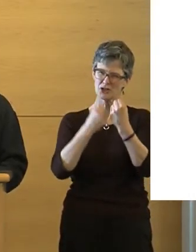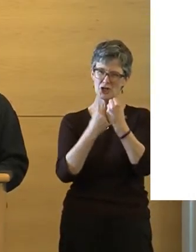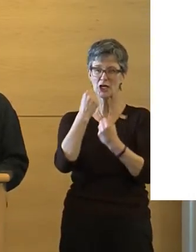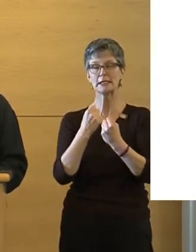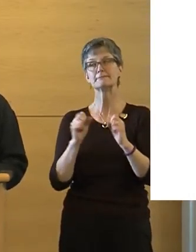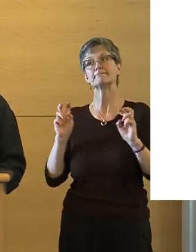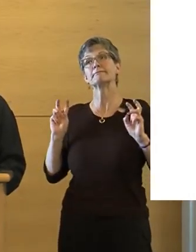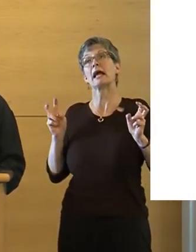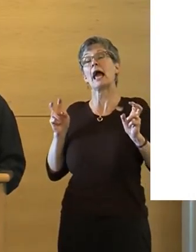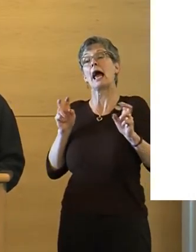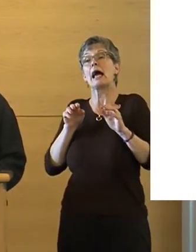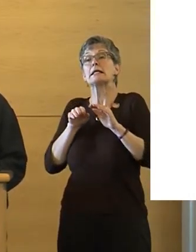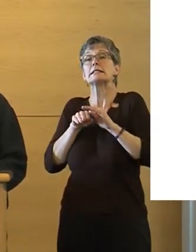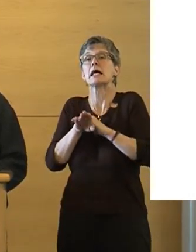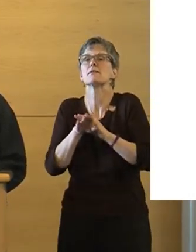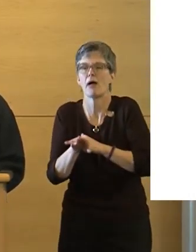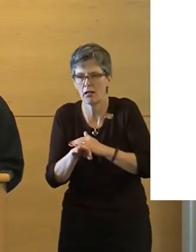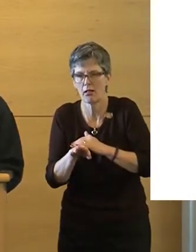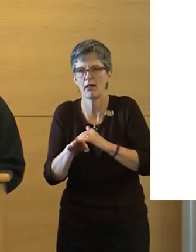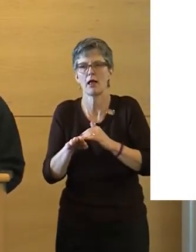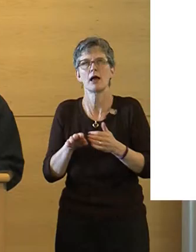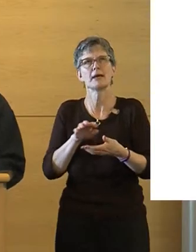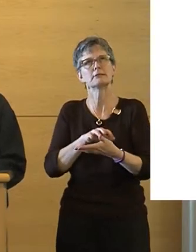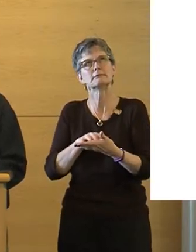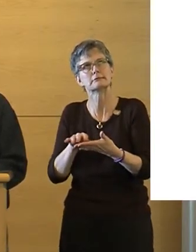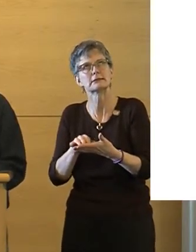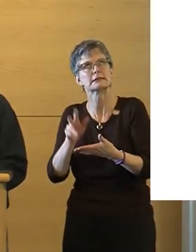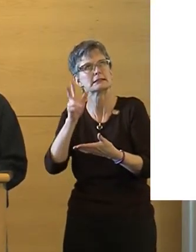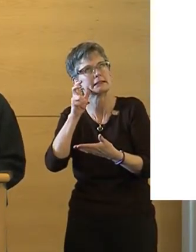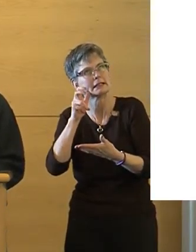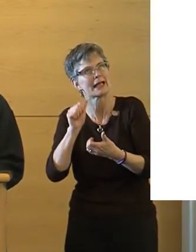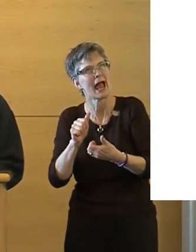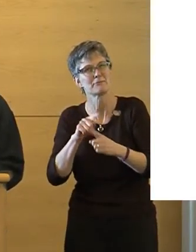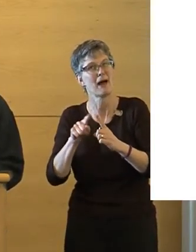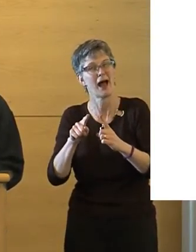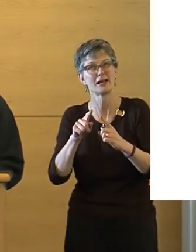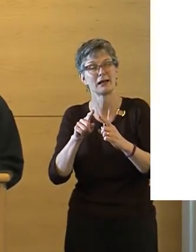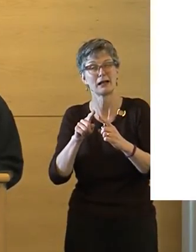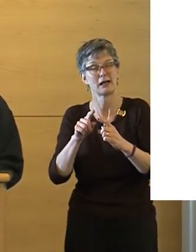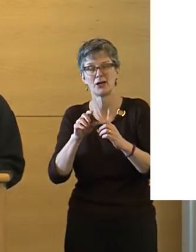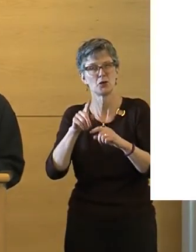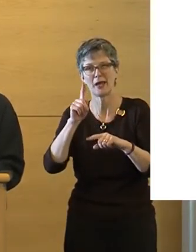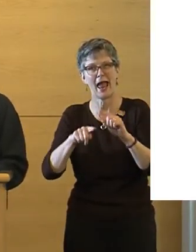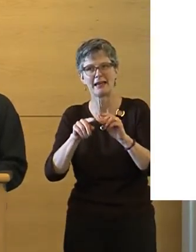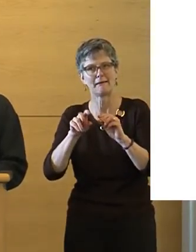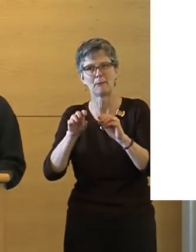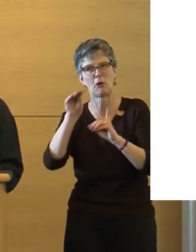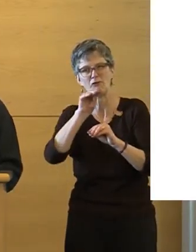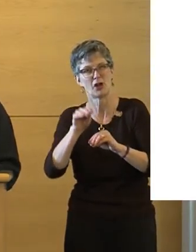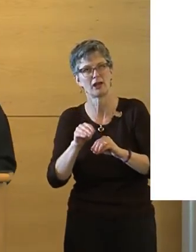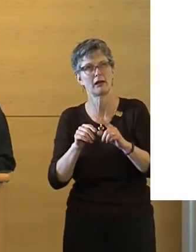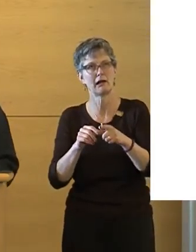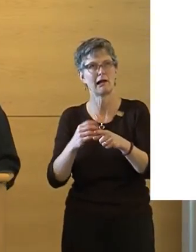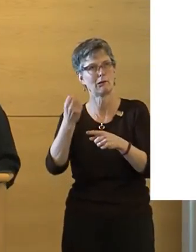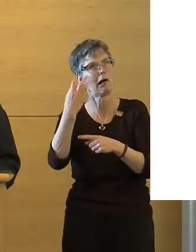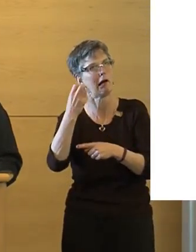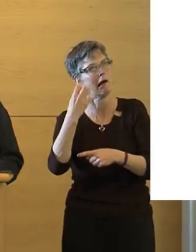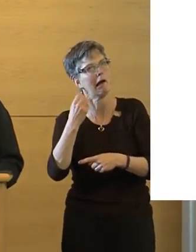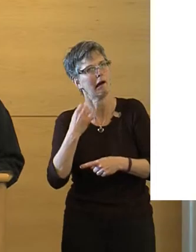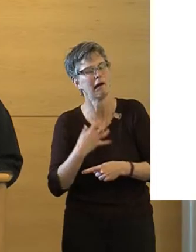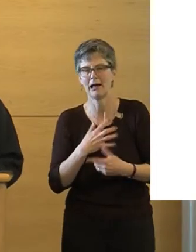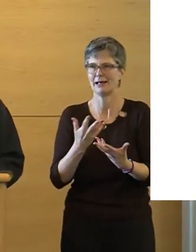The second type is a document that has actual readable text but doesn't have any structure. And so that's the big blob